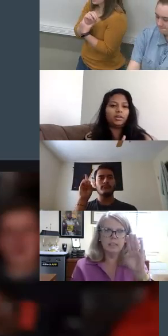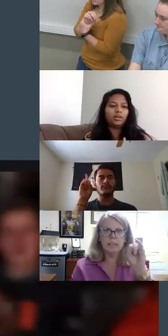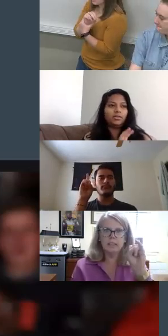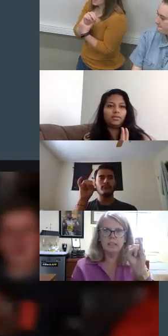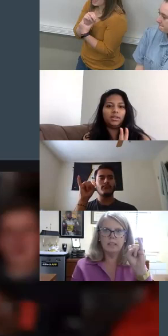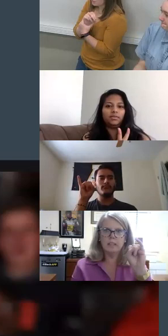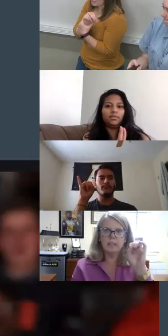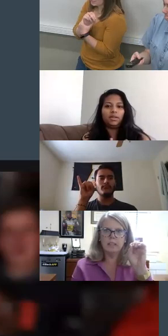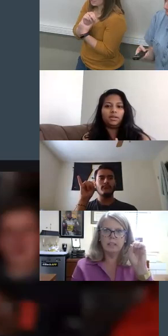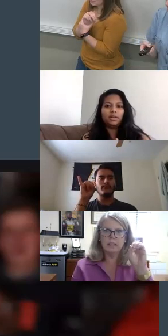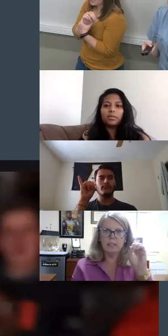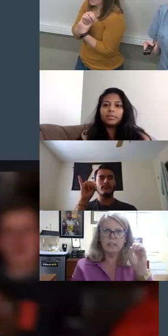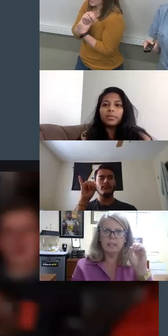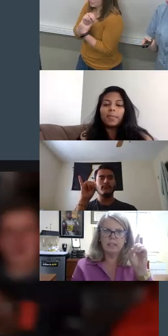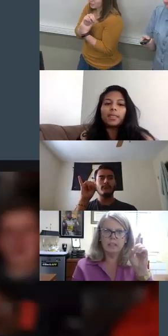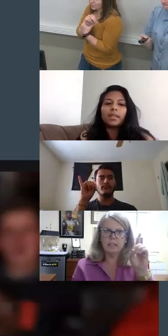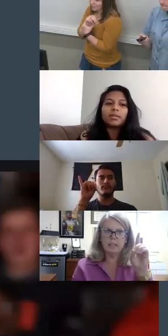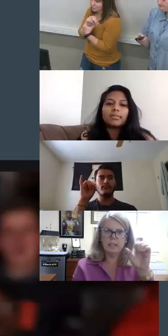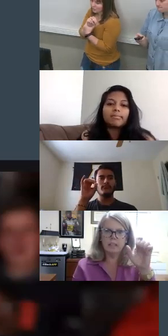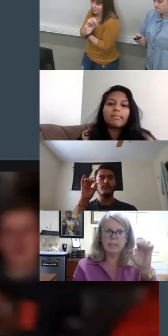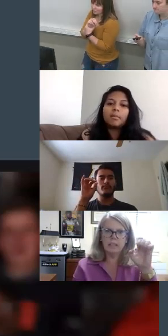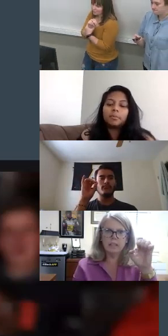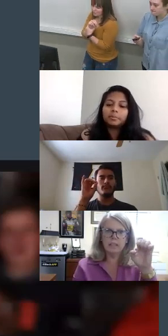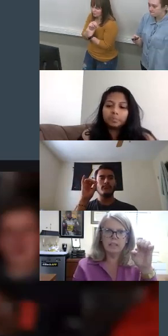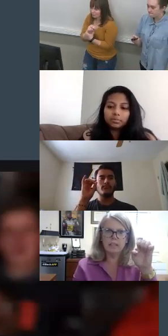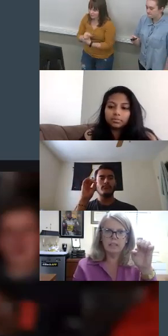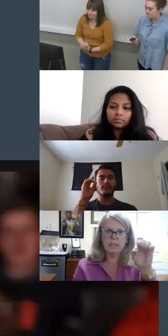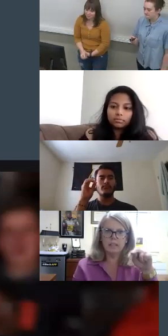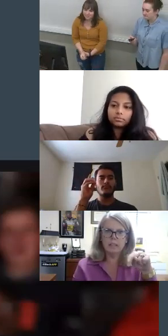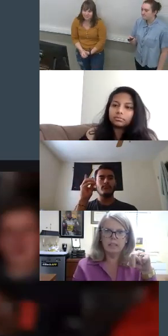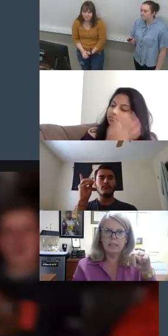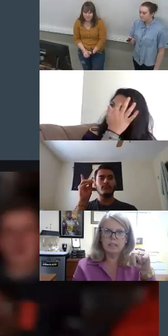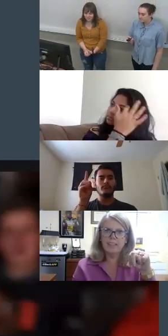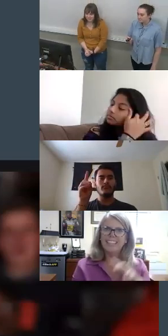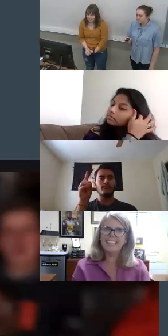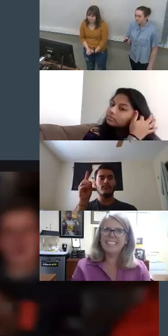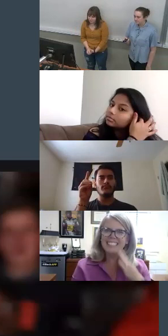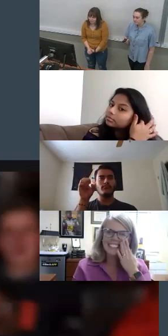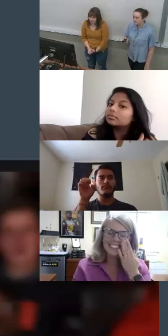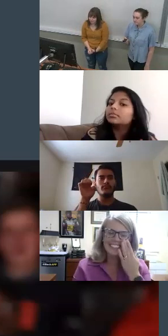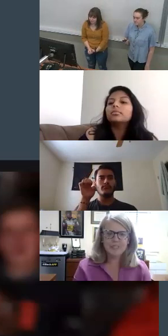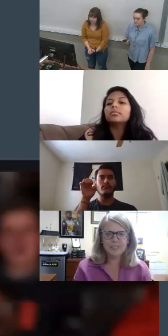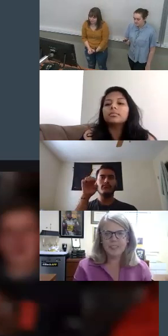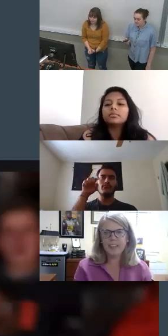Unfortunately, he does not have a sign name yet. It's a lot easier when celebrities have sign names, but you gotta spell his.